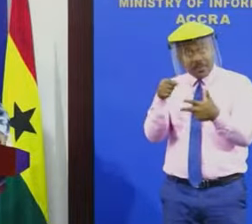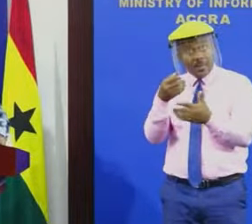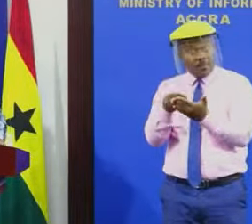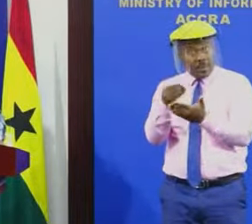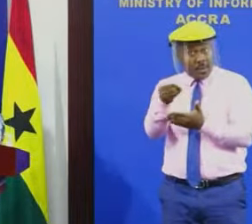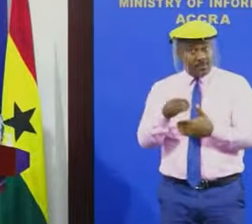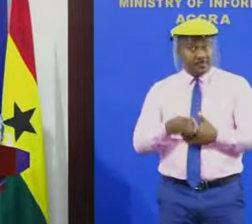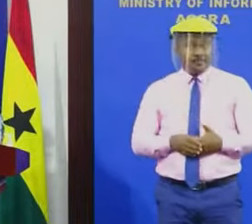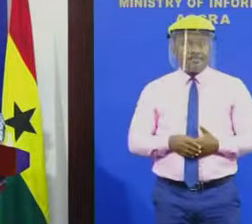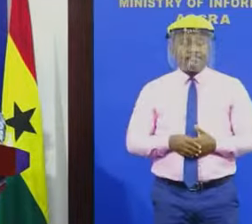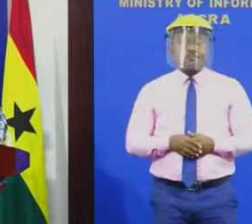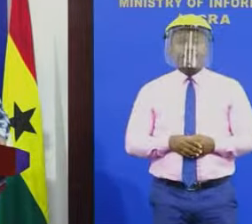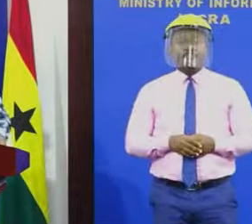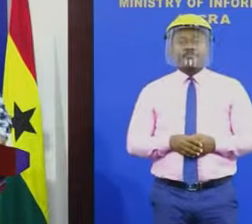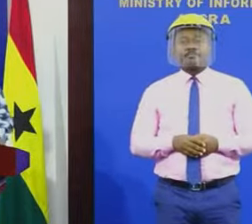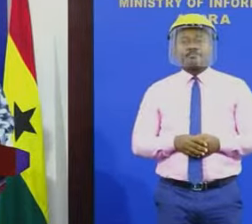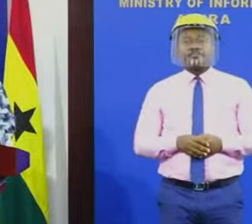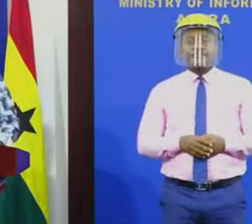next.